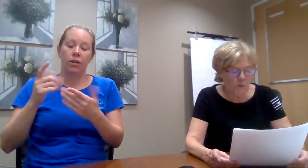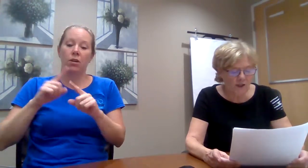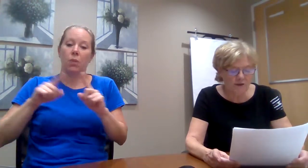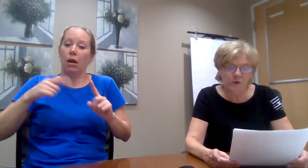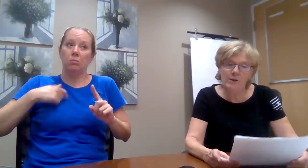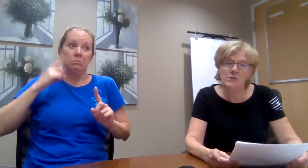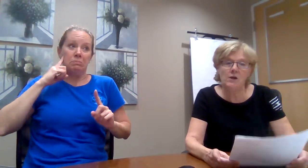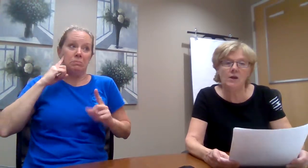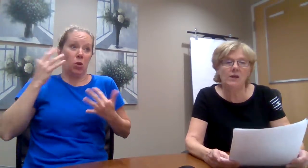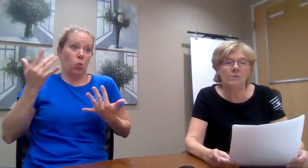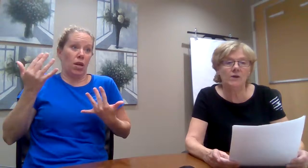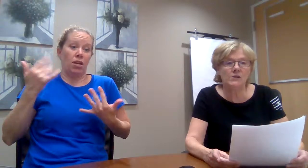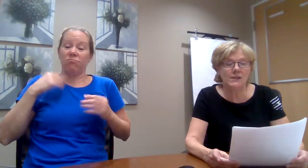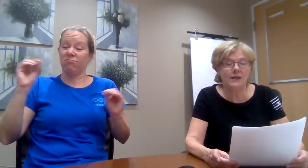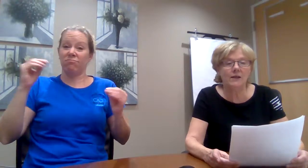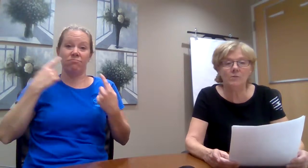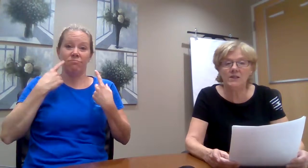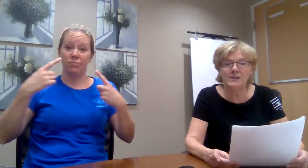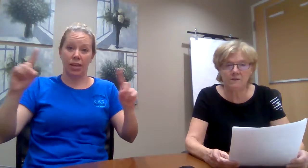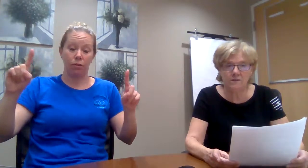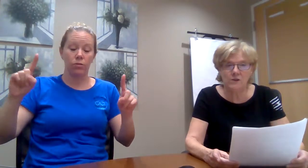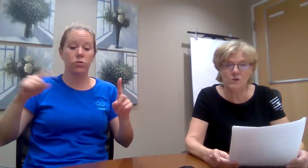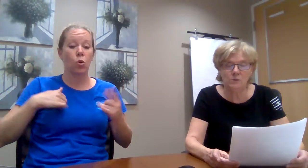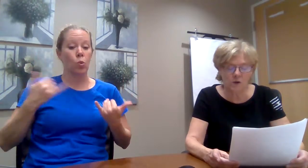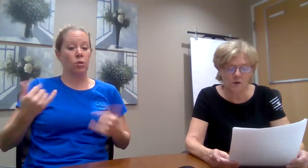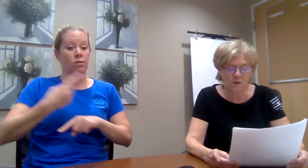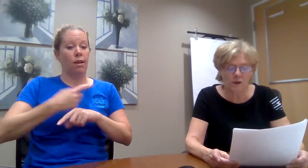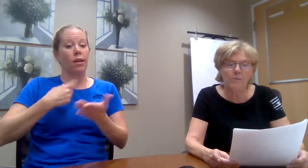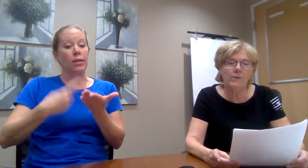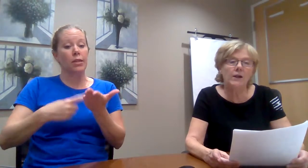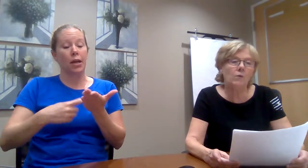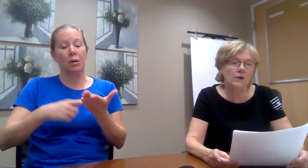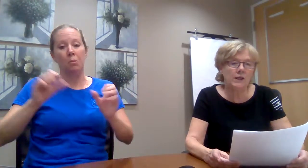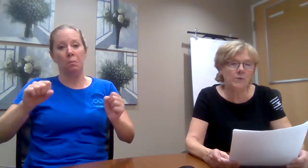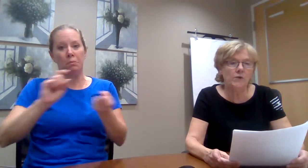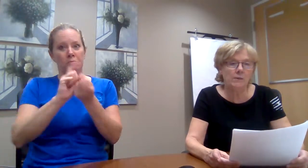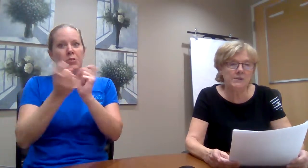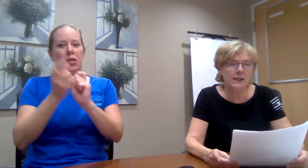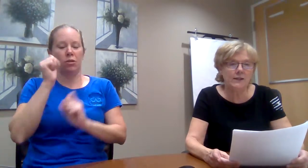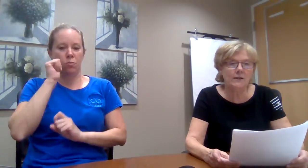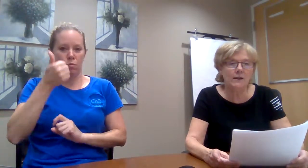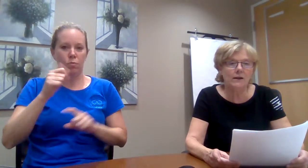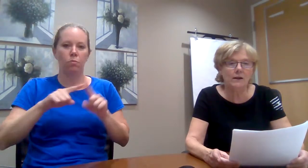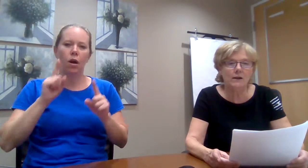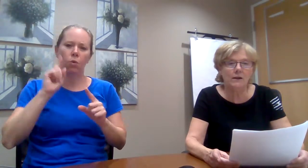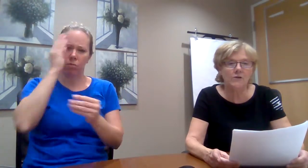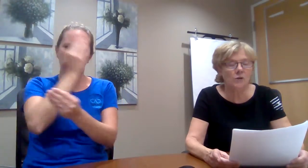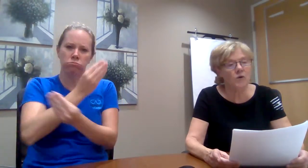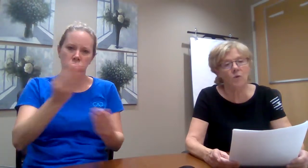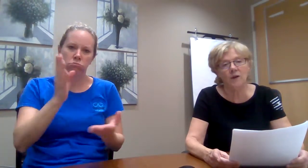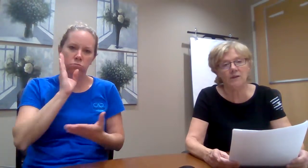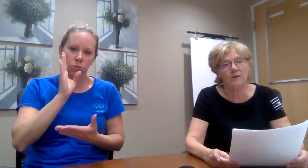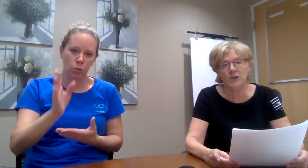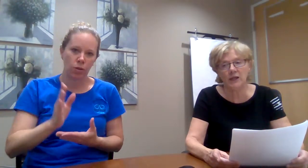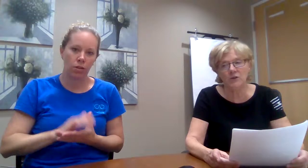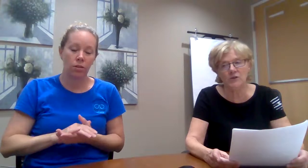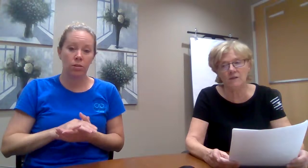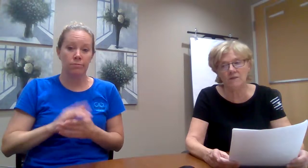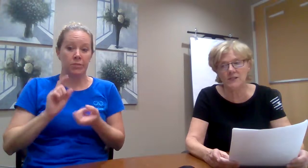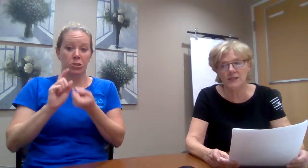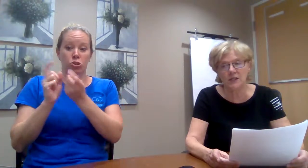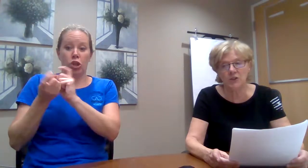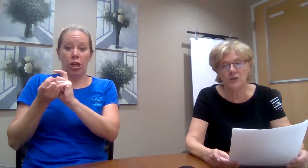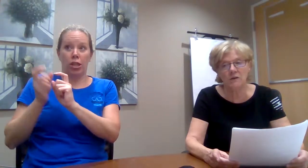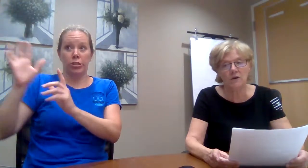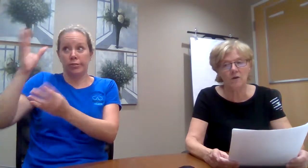so whatever I'm talking about today could be different tomorrow, but I will keep you updated. I don't know what the changes